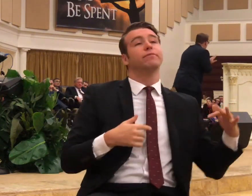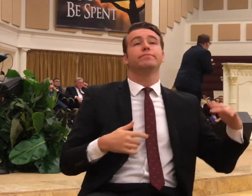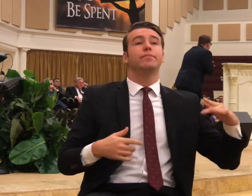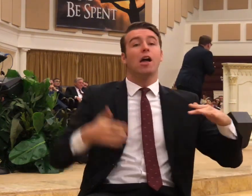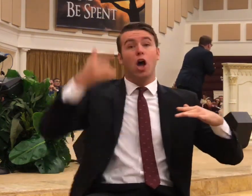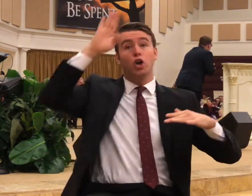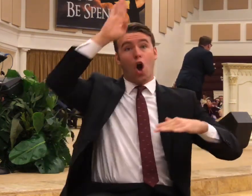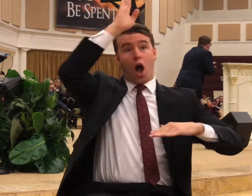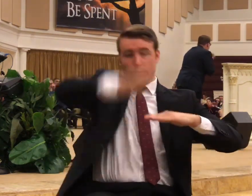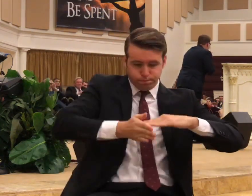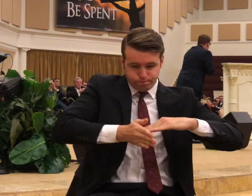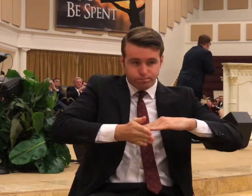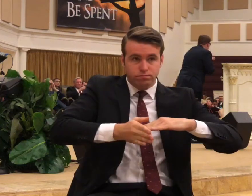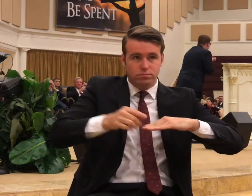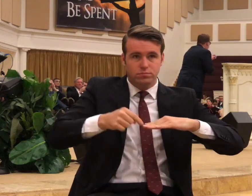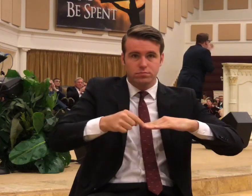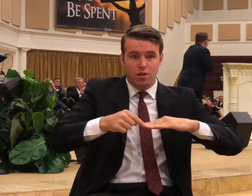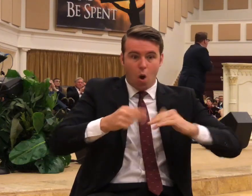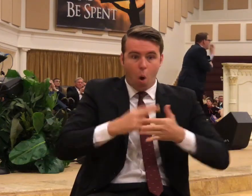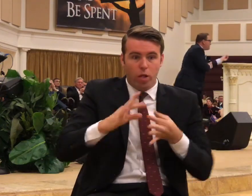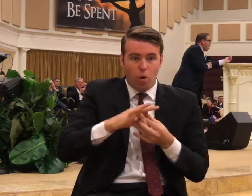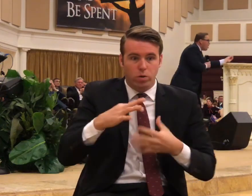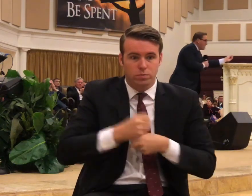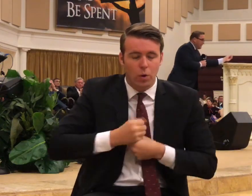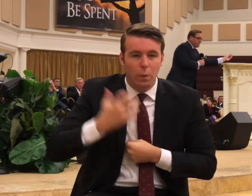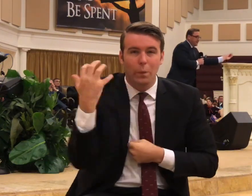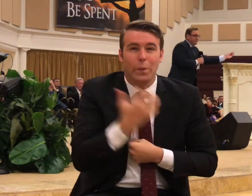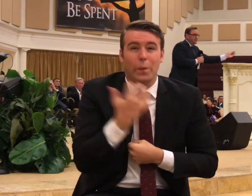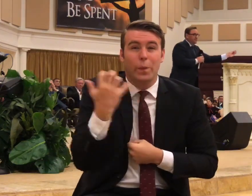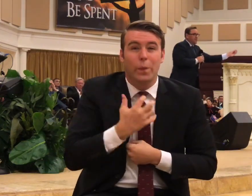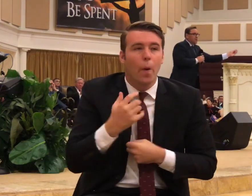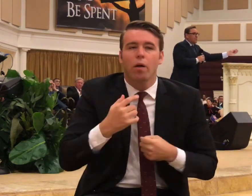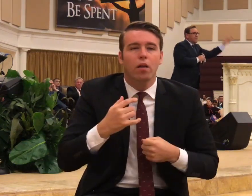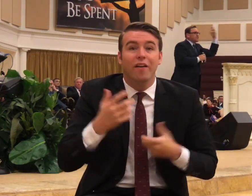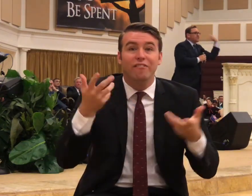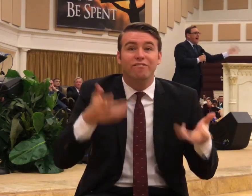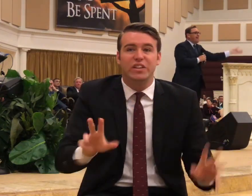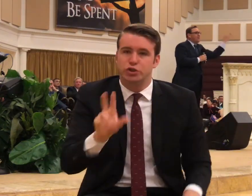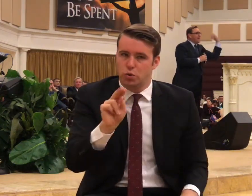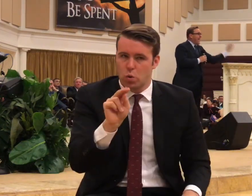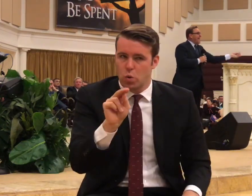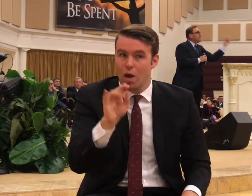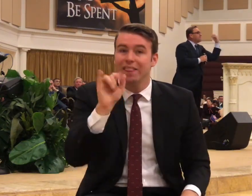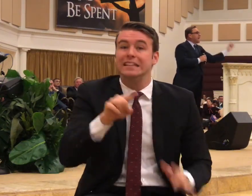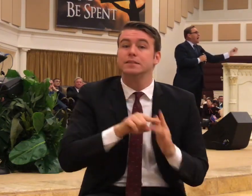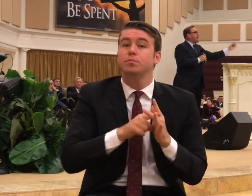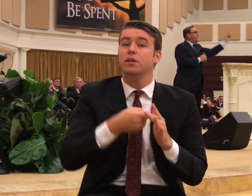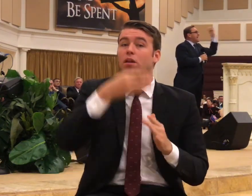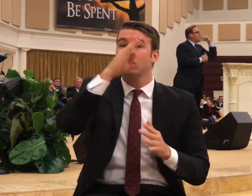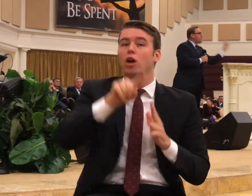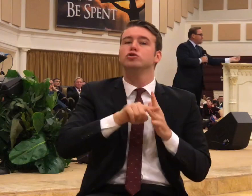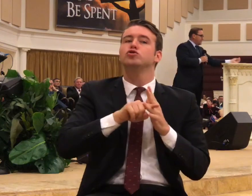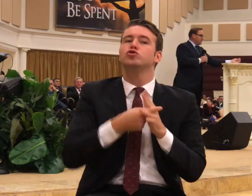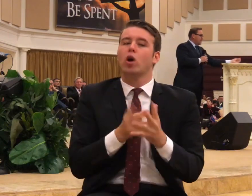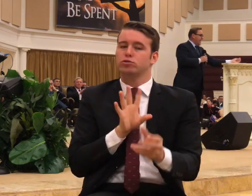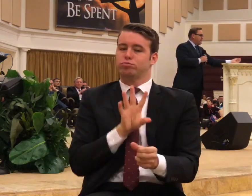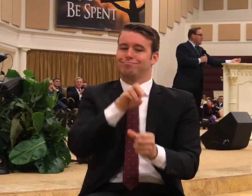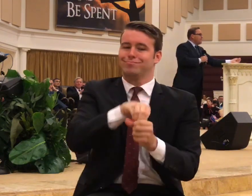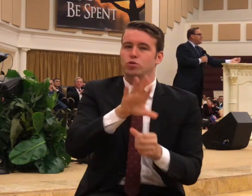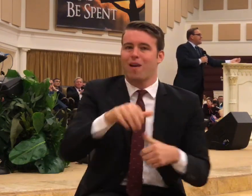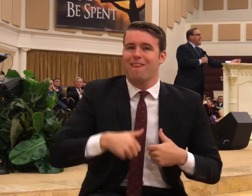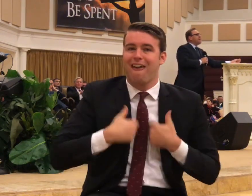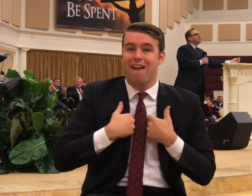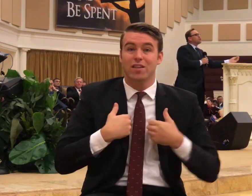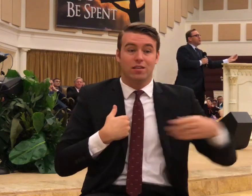it's not over and done. That's the beginning of a moment where the sovereign hand of God interrupted your